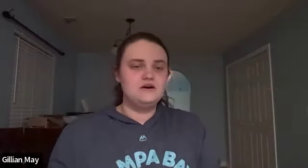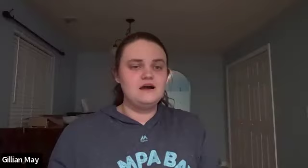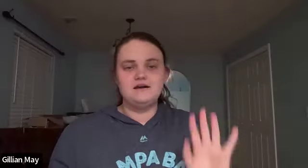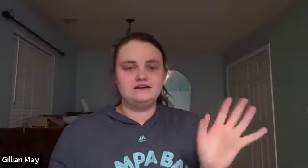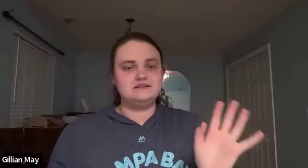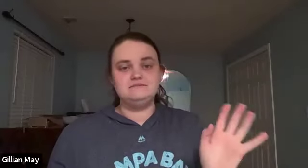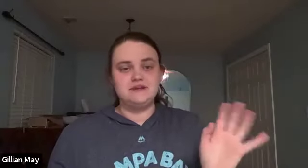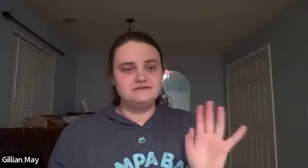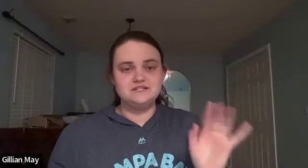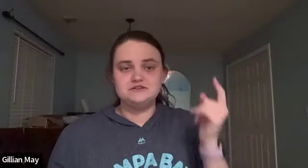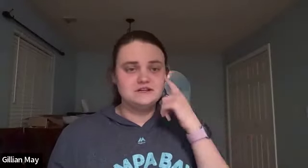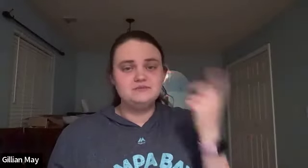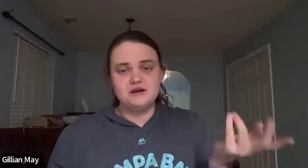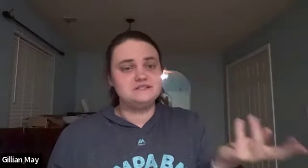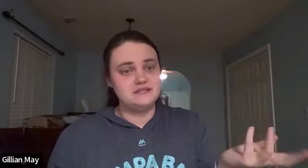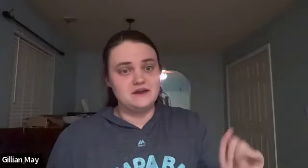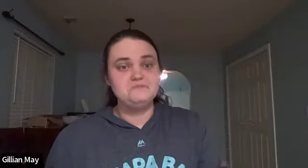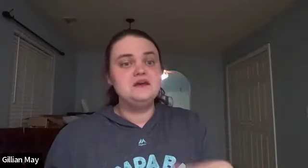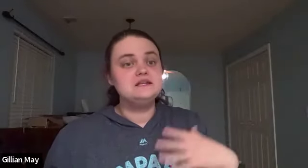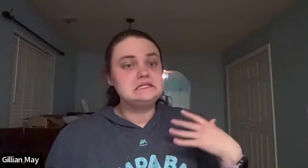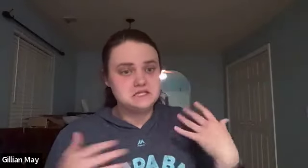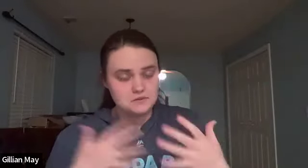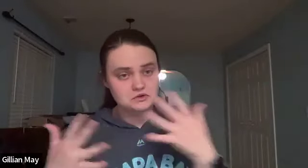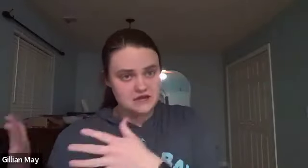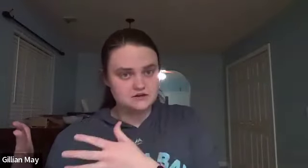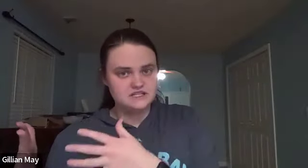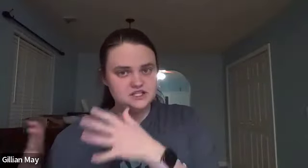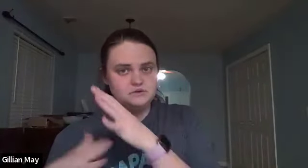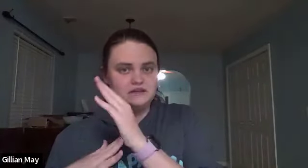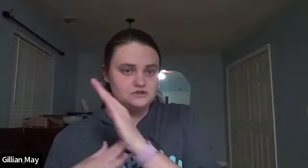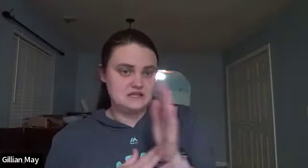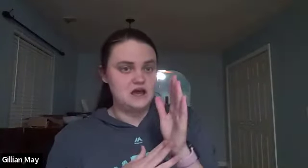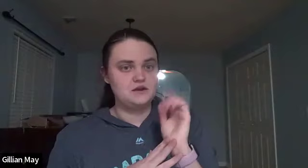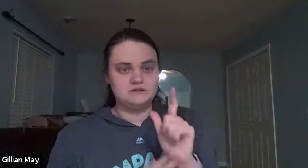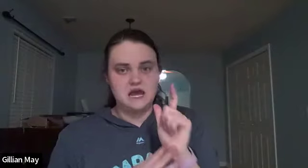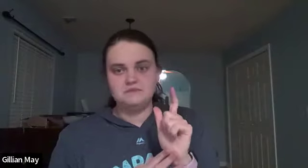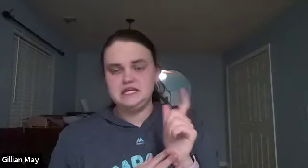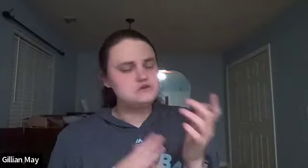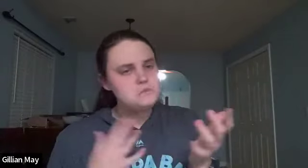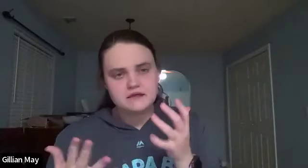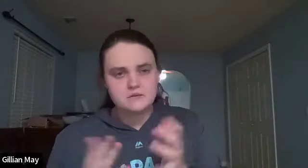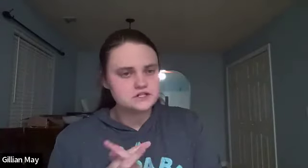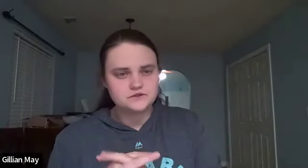Y'all, like I said, math teacher, gonna probably say that. Double letters as you would either slide or tap. Either way that works for